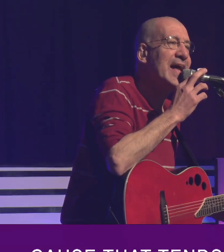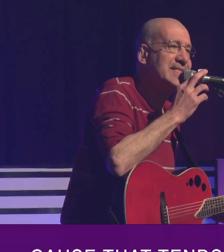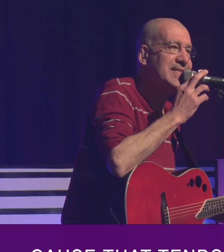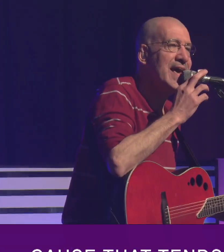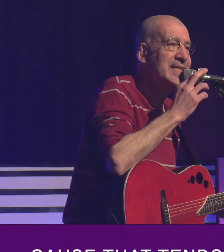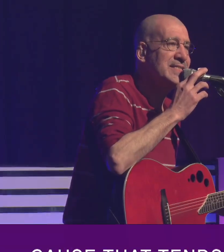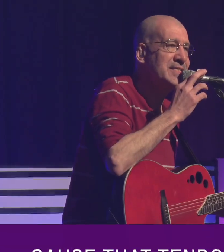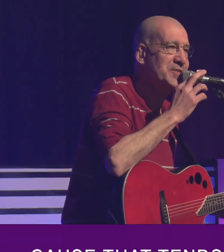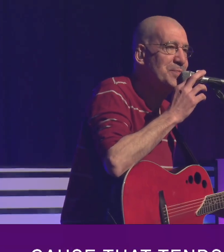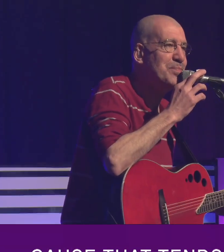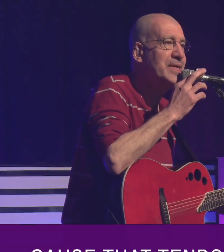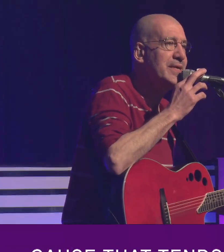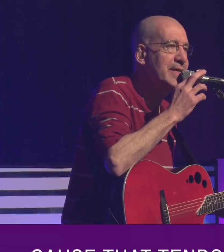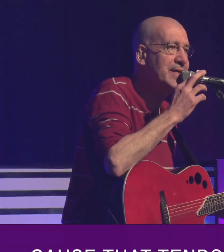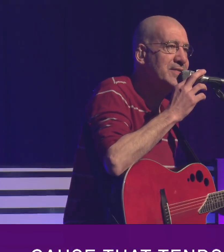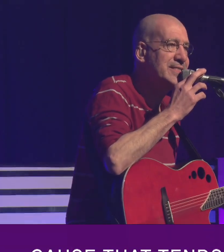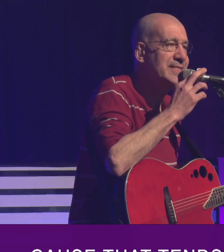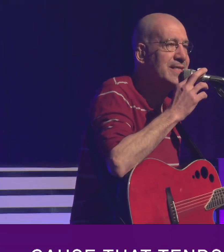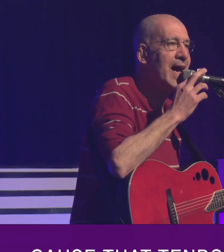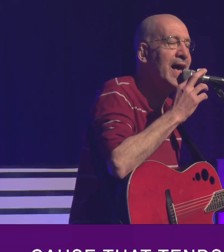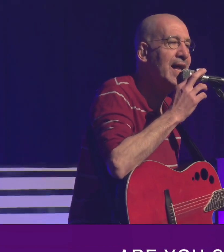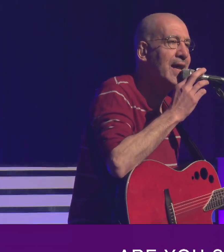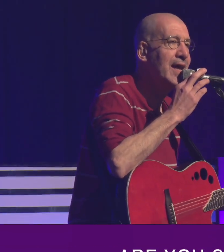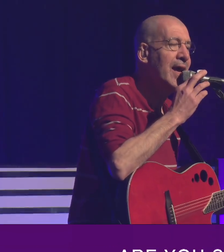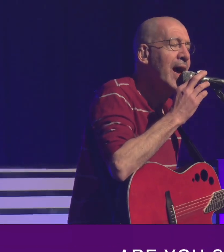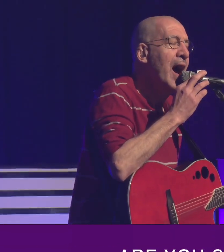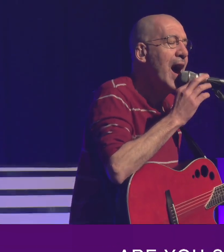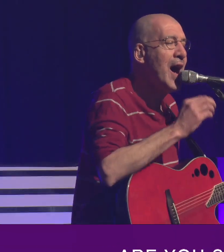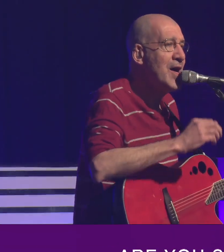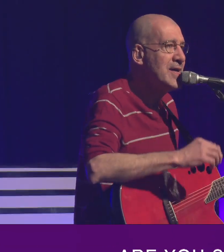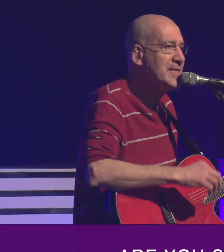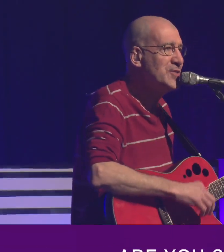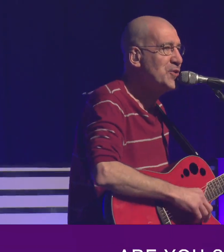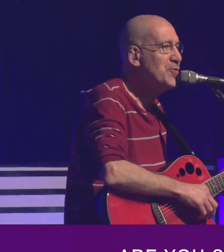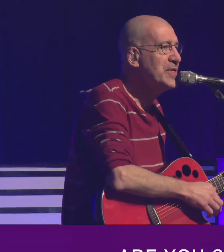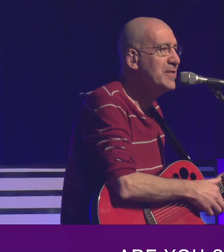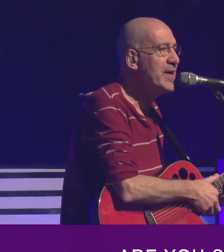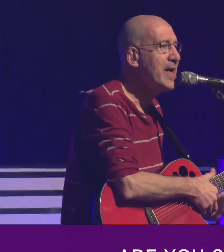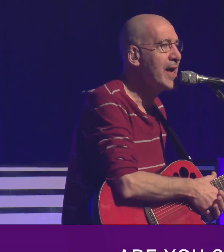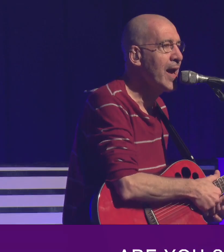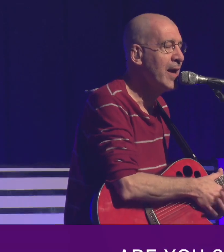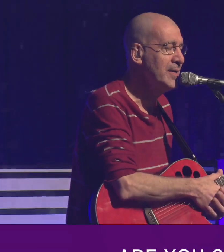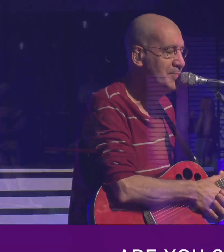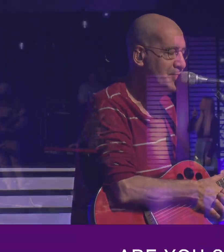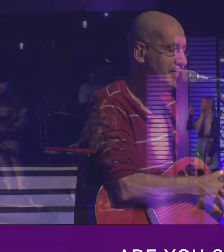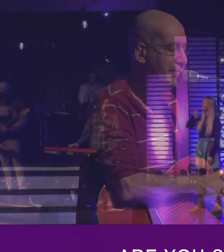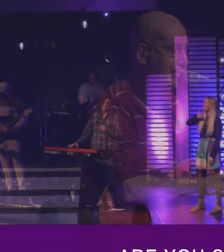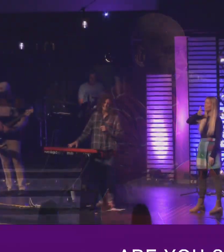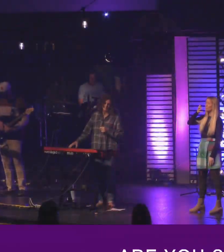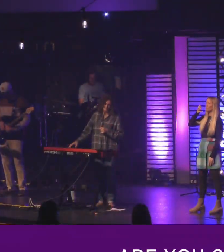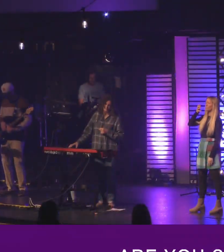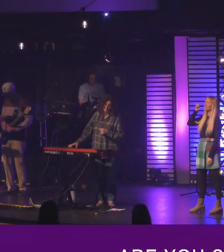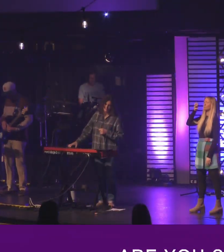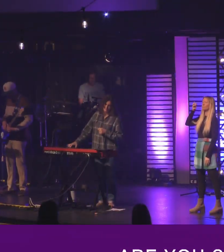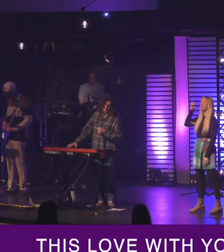'Cause that tends to be your style. Are you screaming?